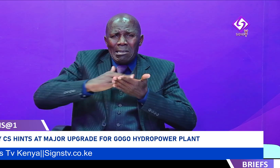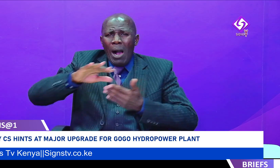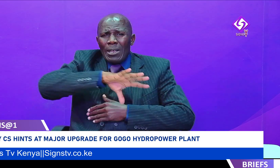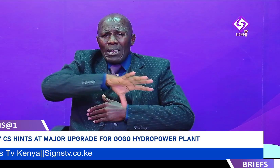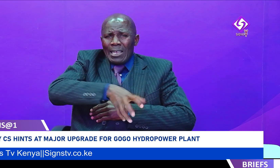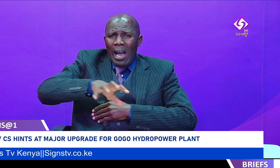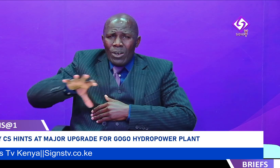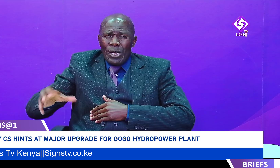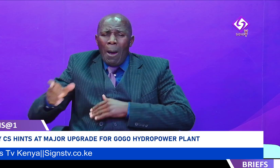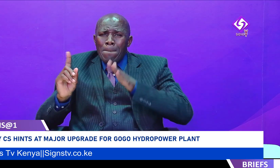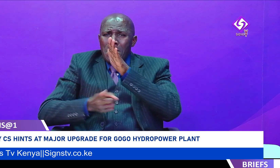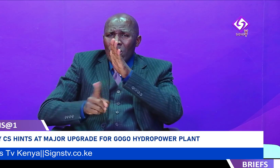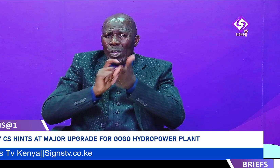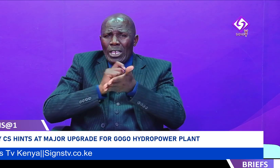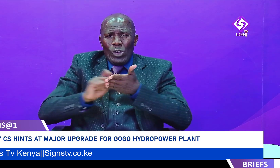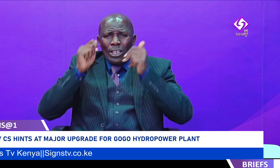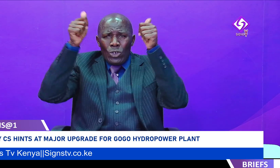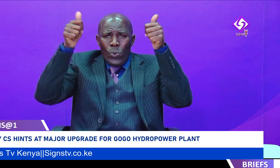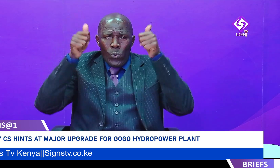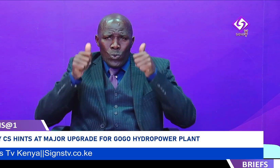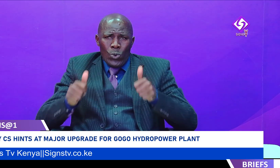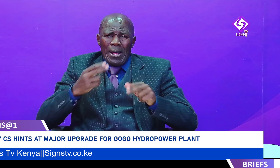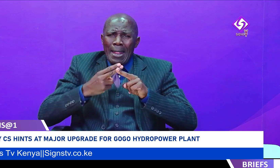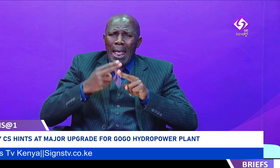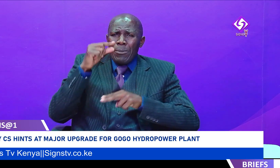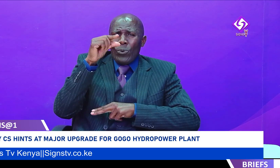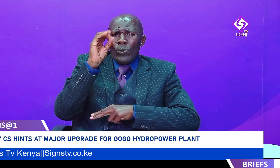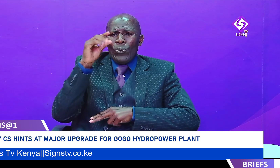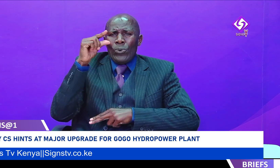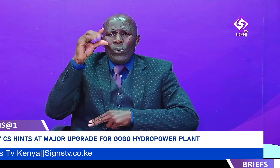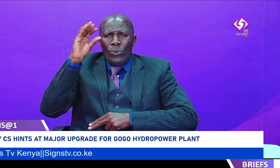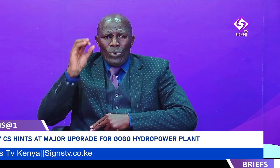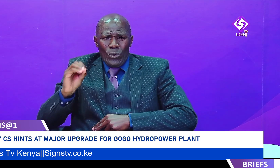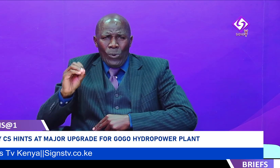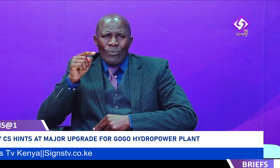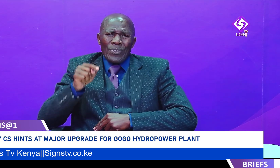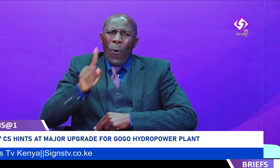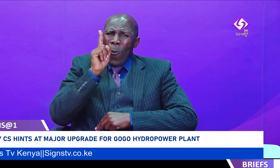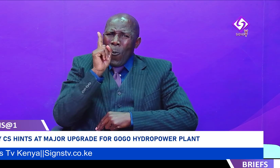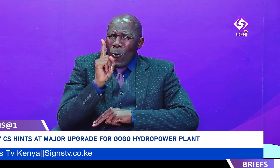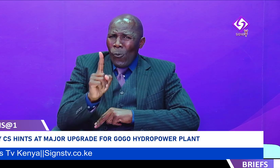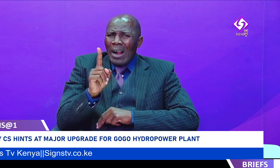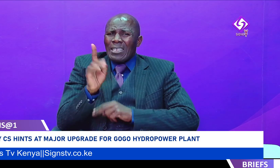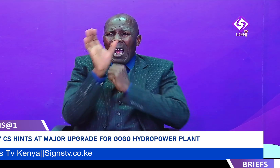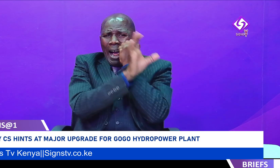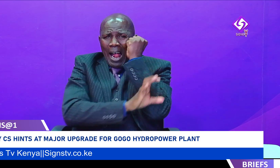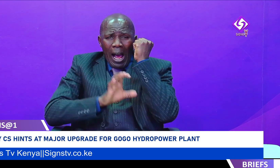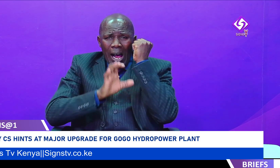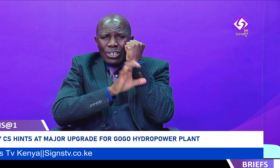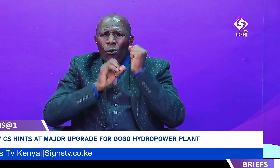the CS noted that Gogo is one of the country's oldest plants and has remained underdeveloped for years.